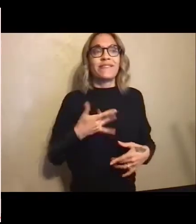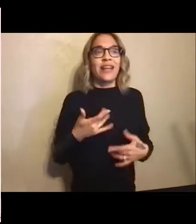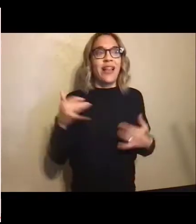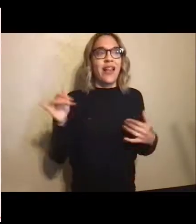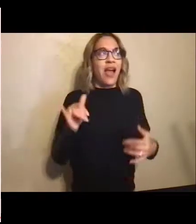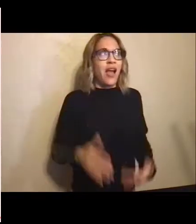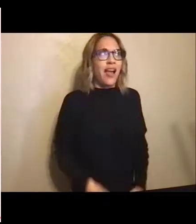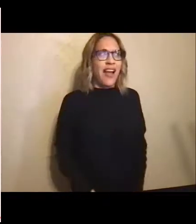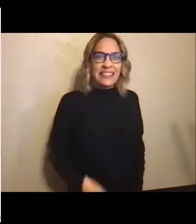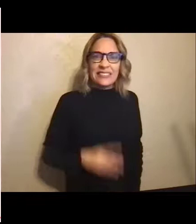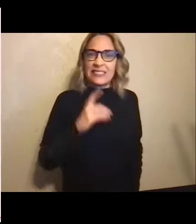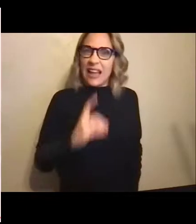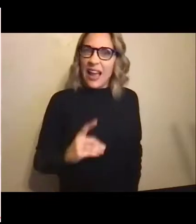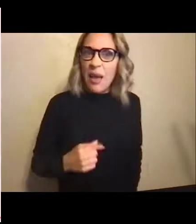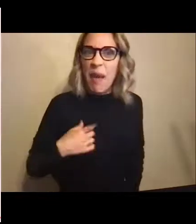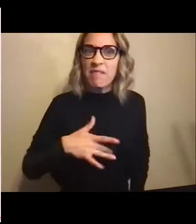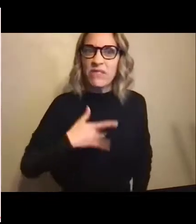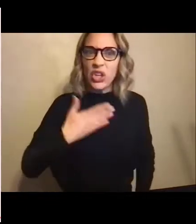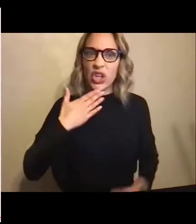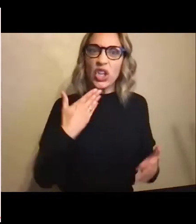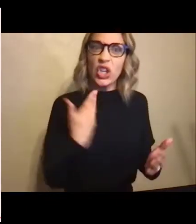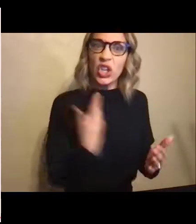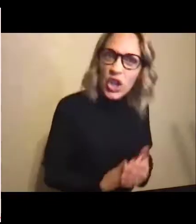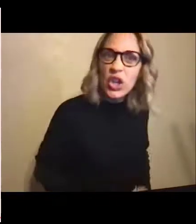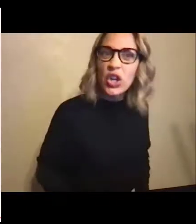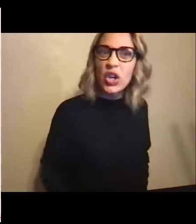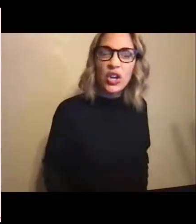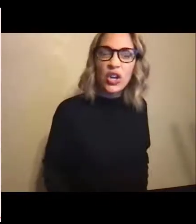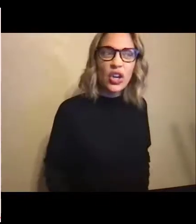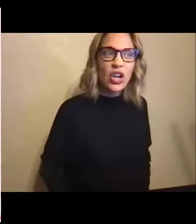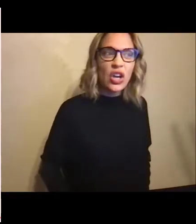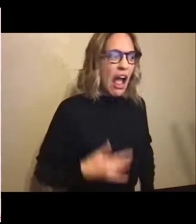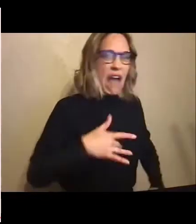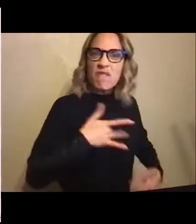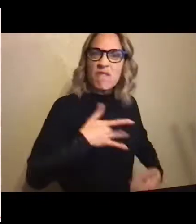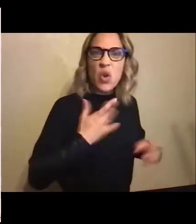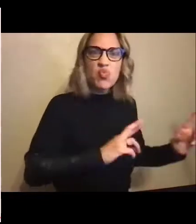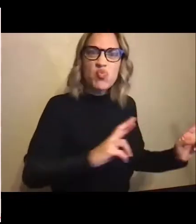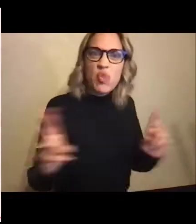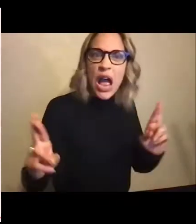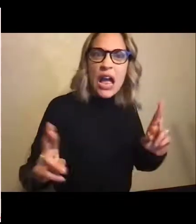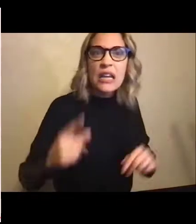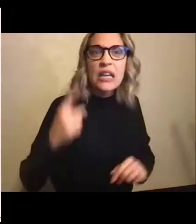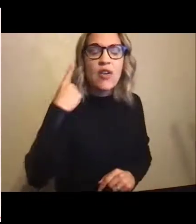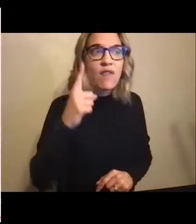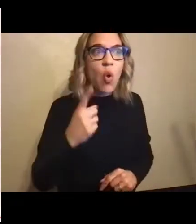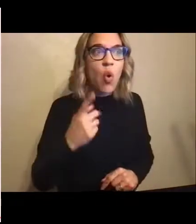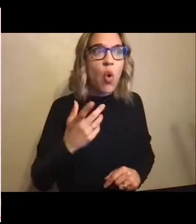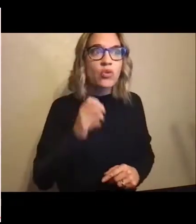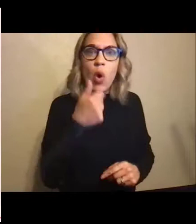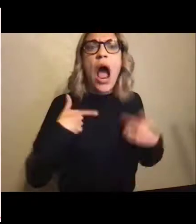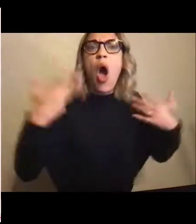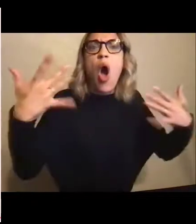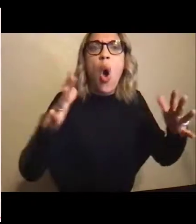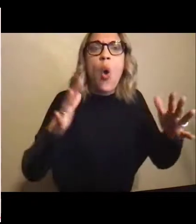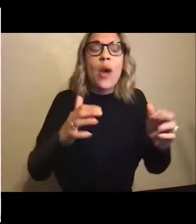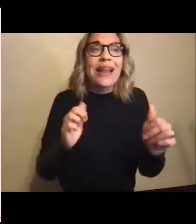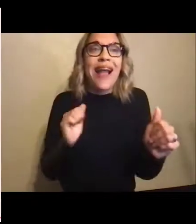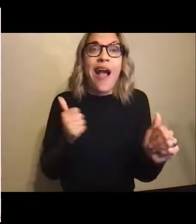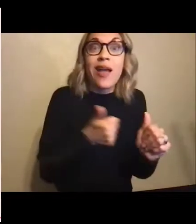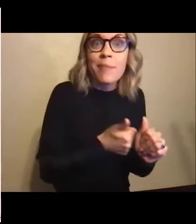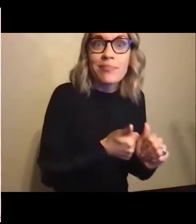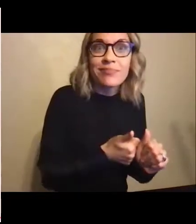Then when you wake up the next day, you feel good. You feel as though you're already a little accomplished because you're ready for